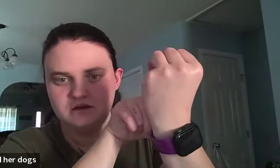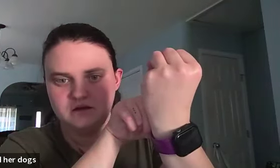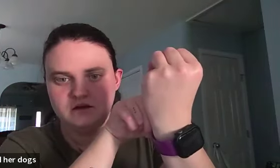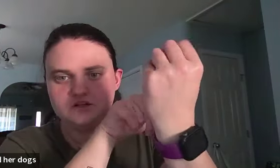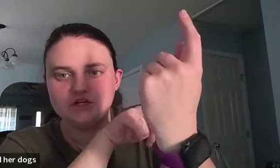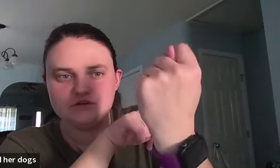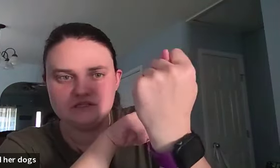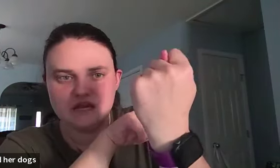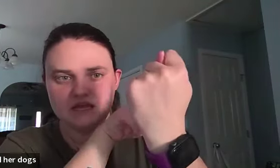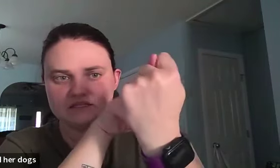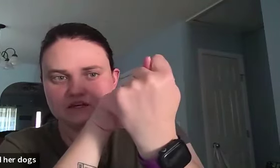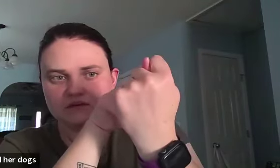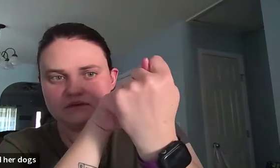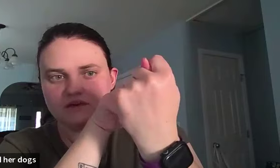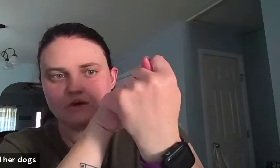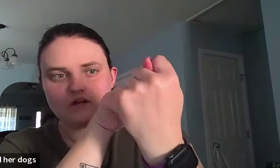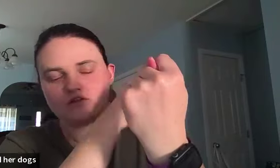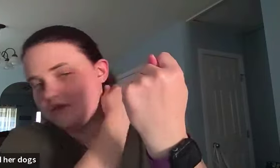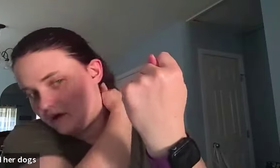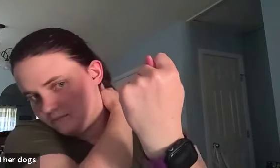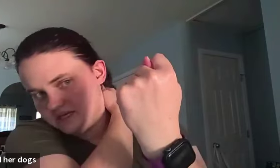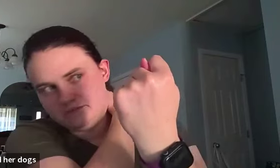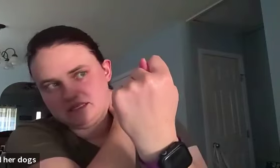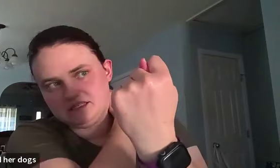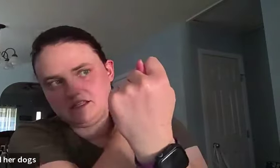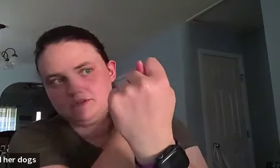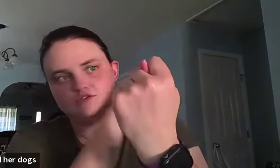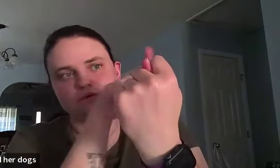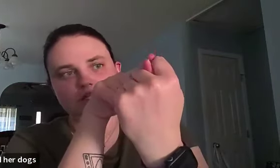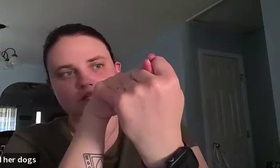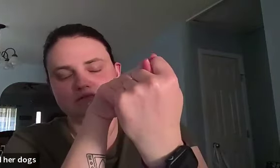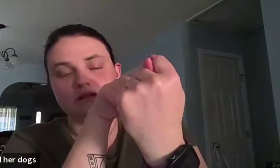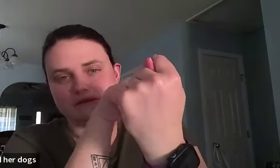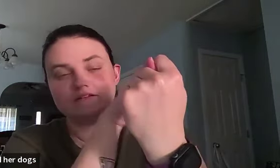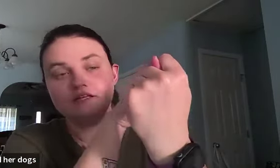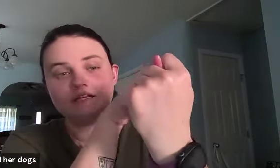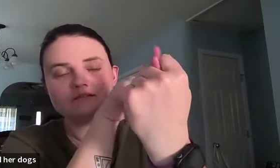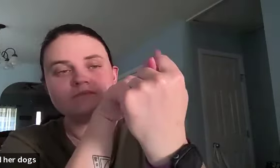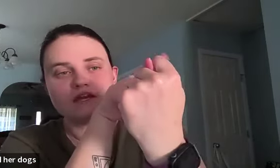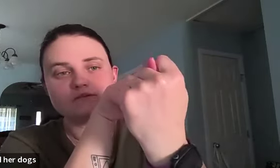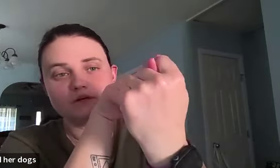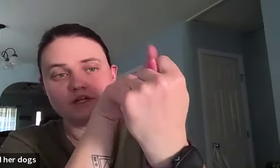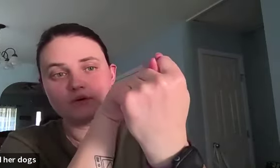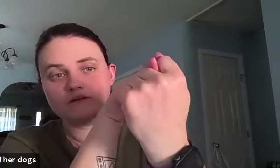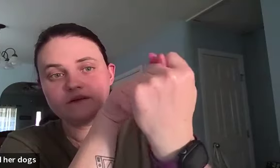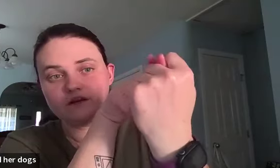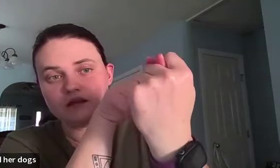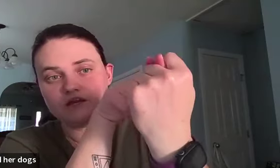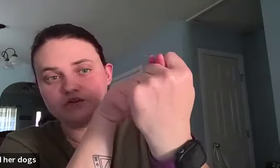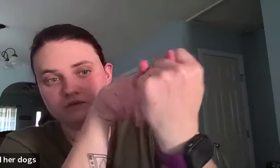Okay. Tuesday, it's going to be where your thumb is basically between, it's not basically, it is. It's between your pointer finger and the